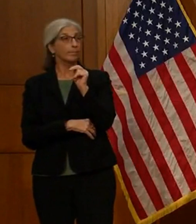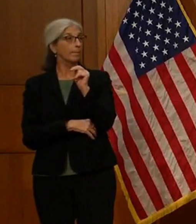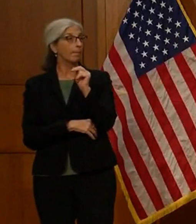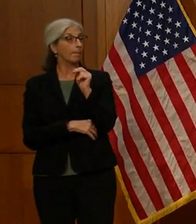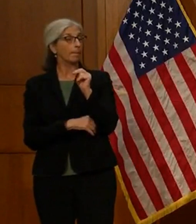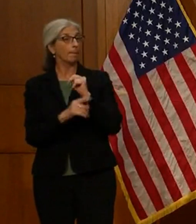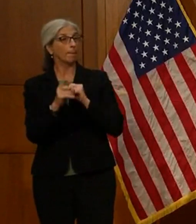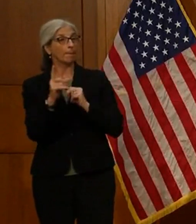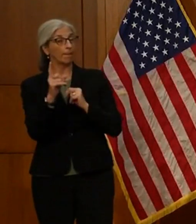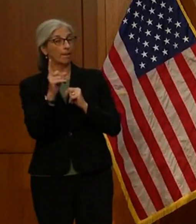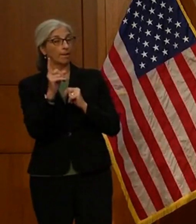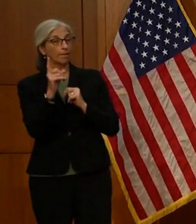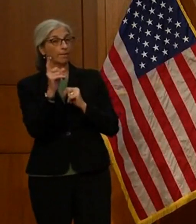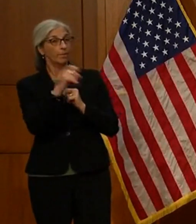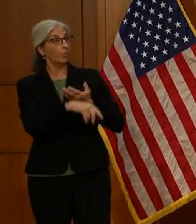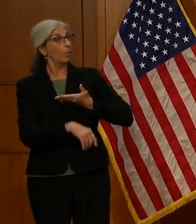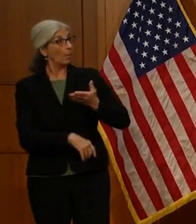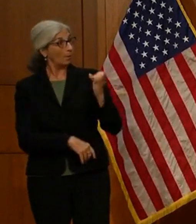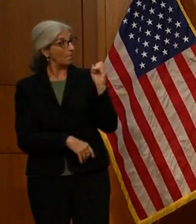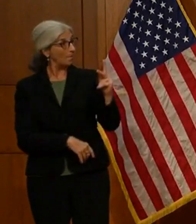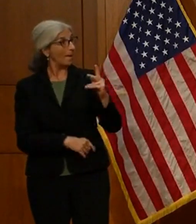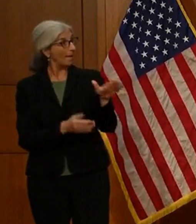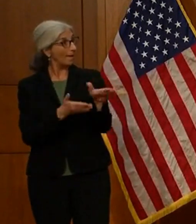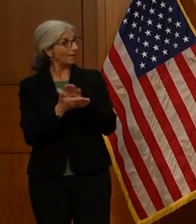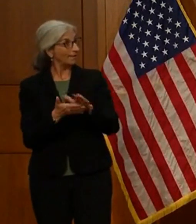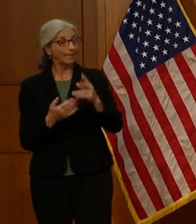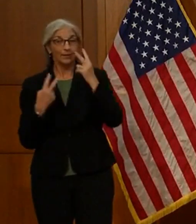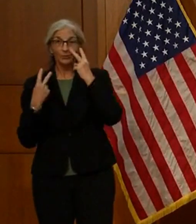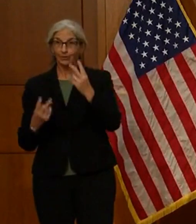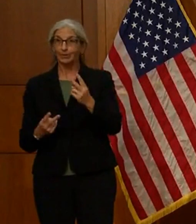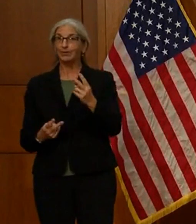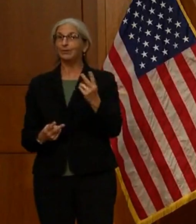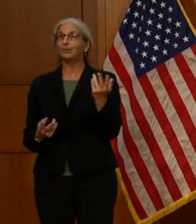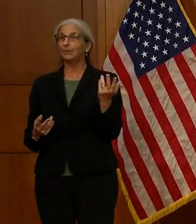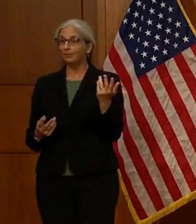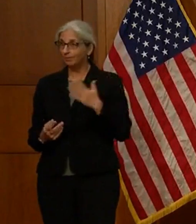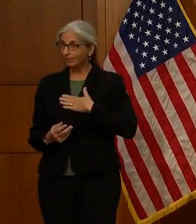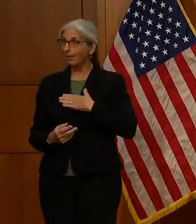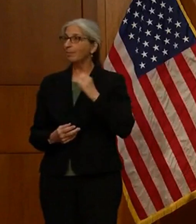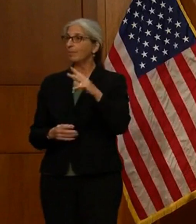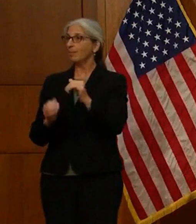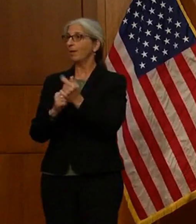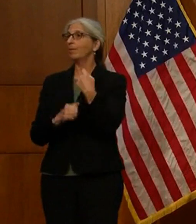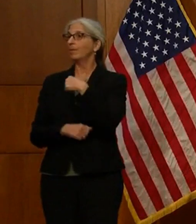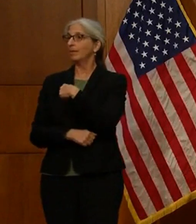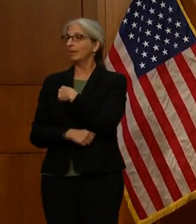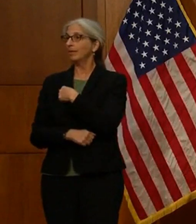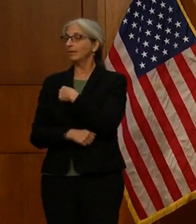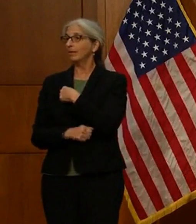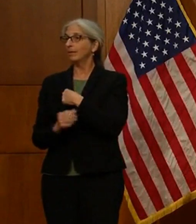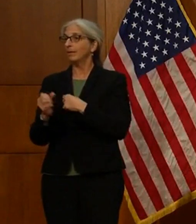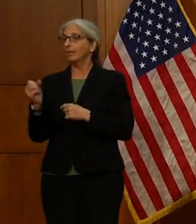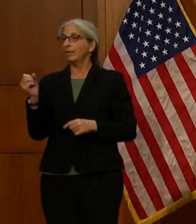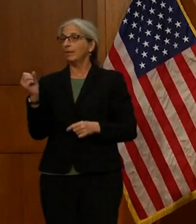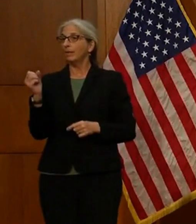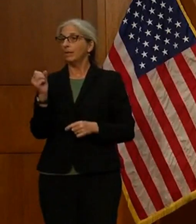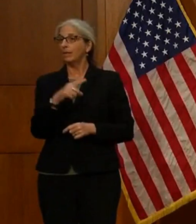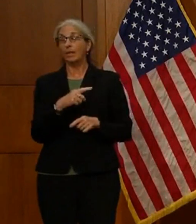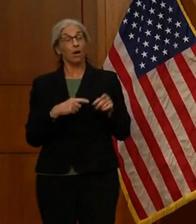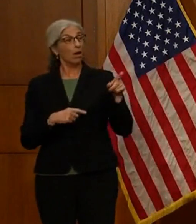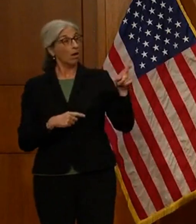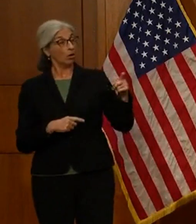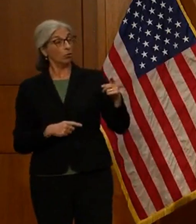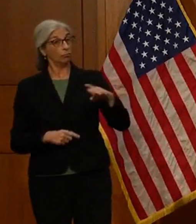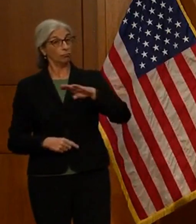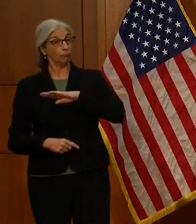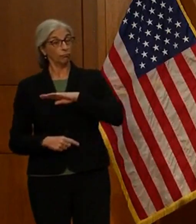Yes, Governor Northam, welcome back. It's nice to see you back with us. Quick question is, are you happy with the